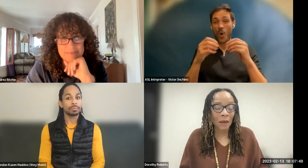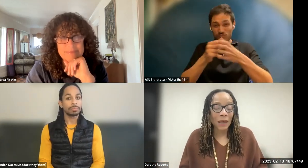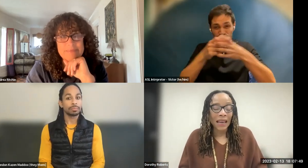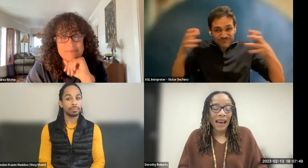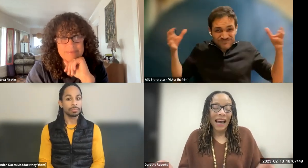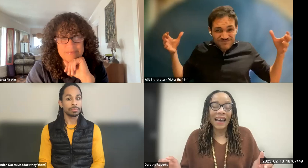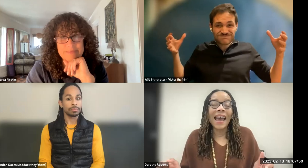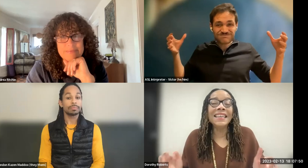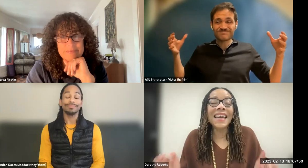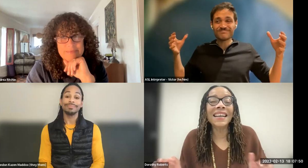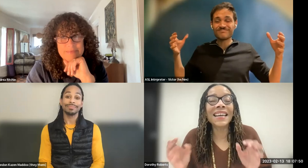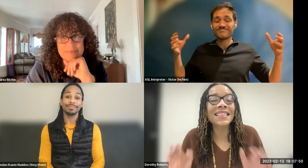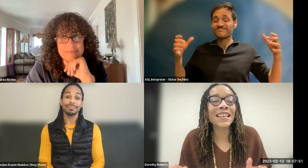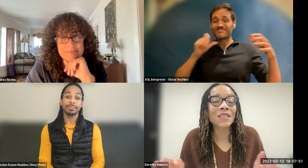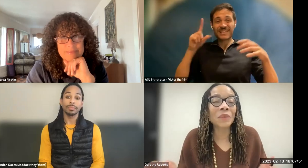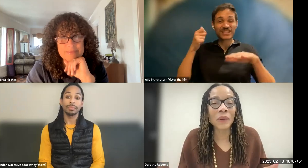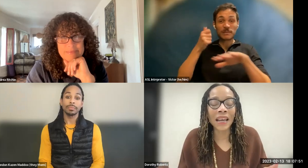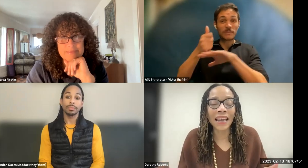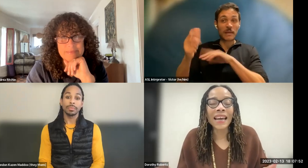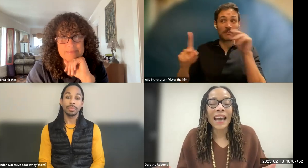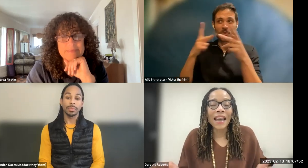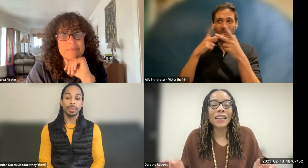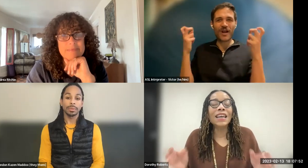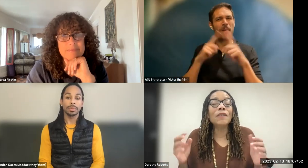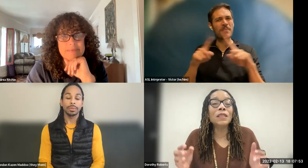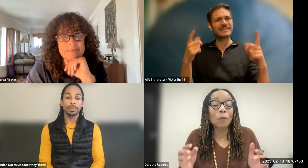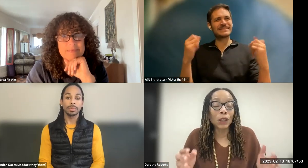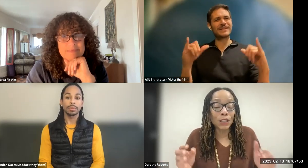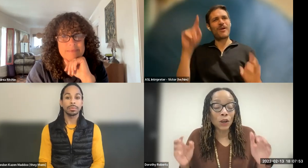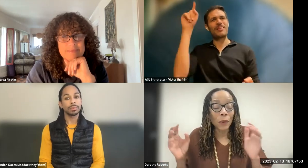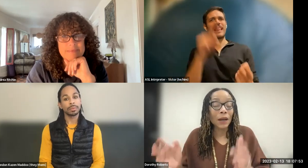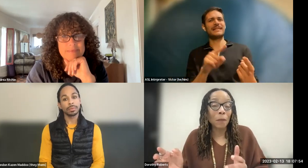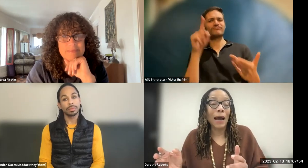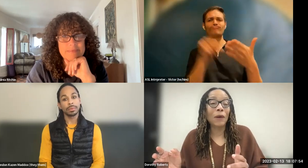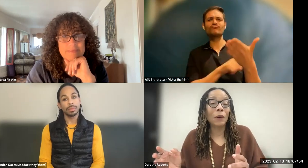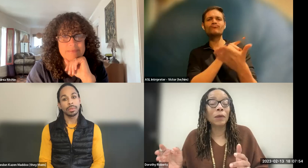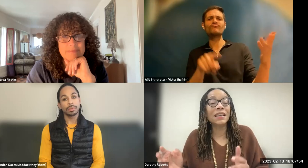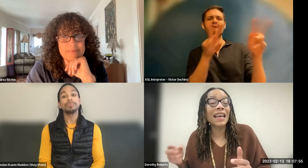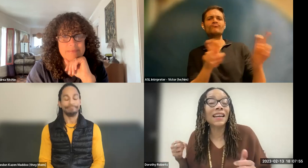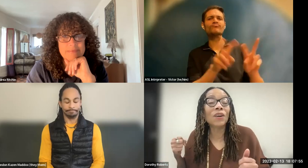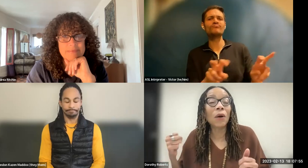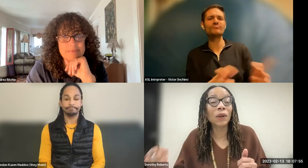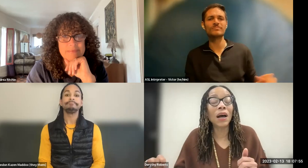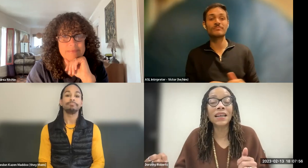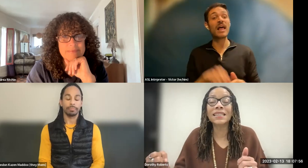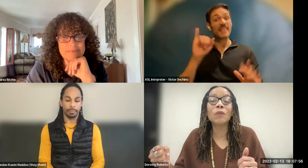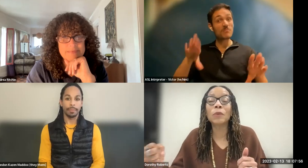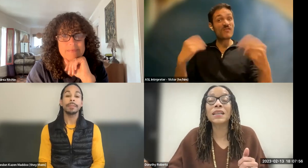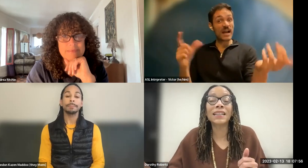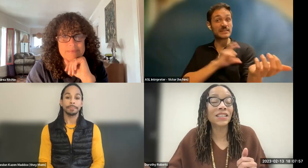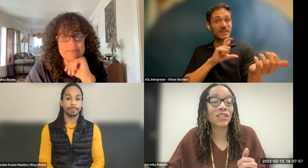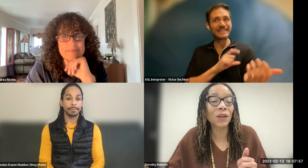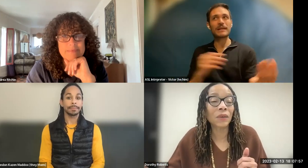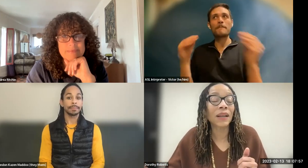of crime. And yet it gets less scrutiny. It gives the police greater power because they can go along and say,